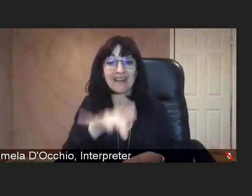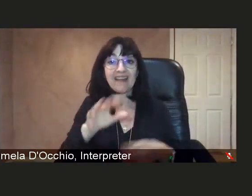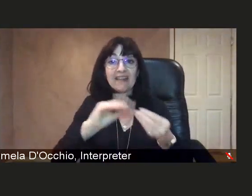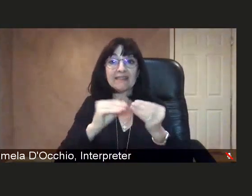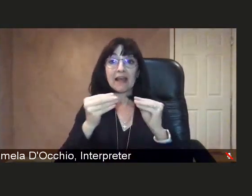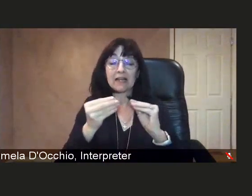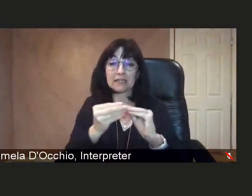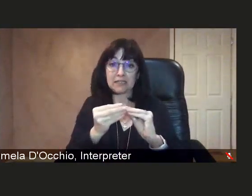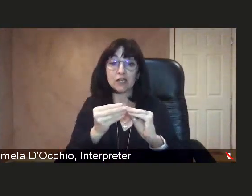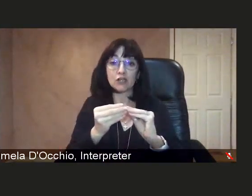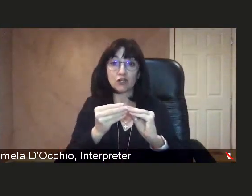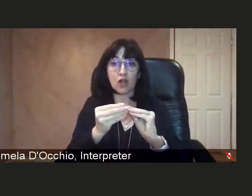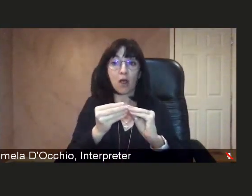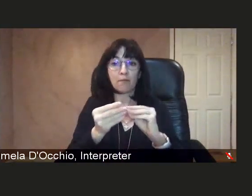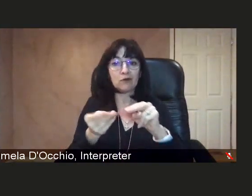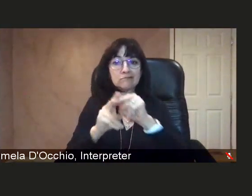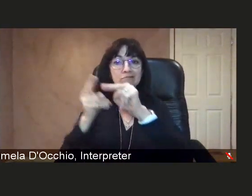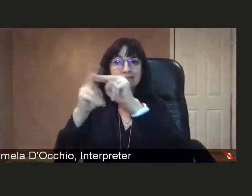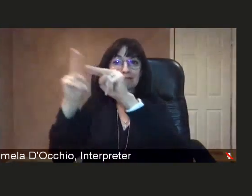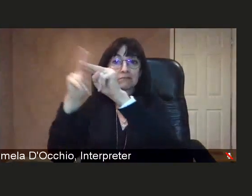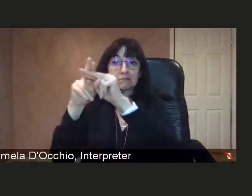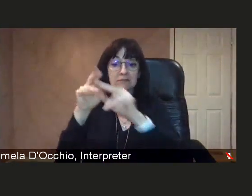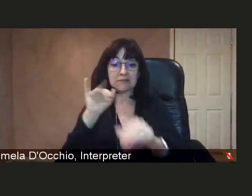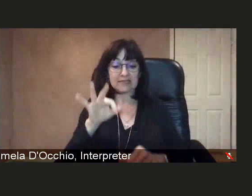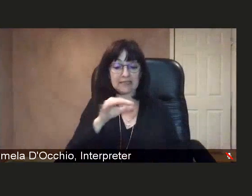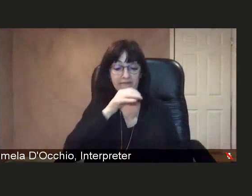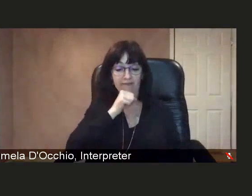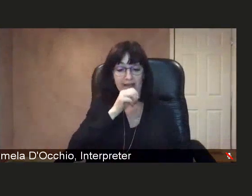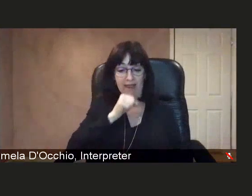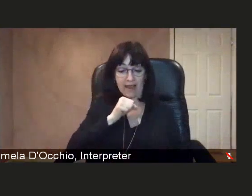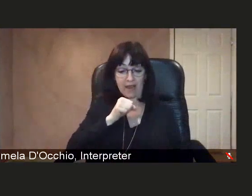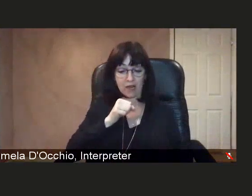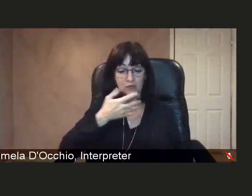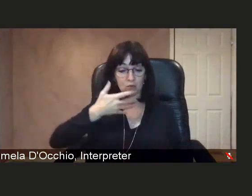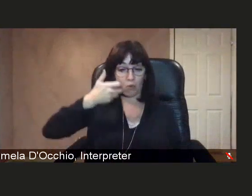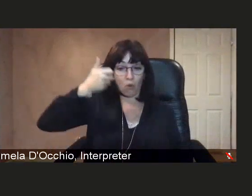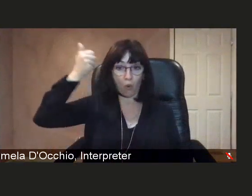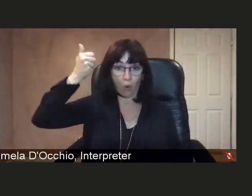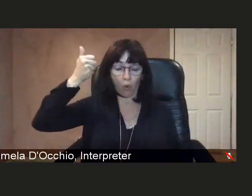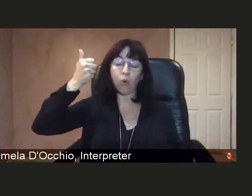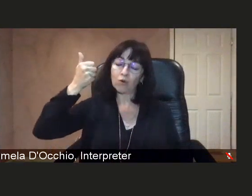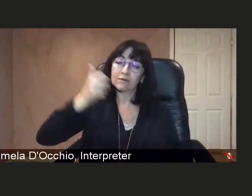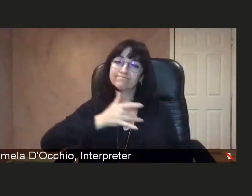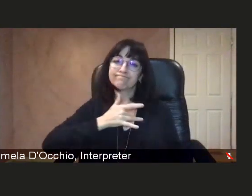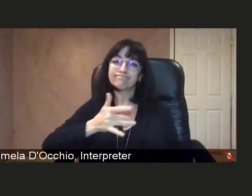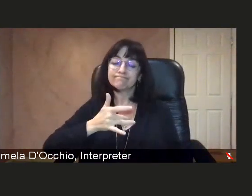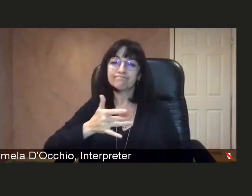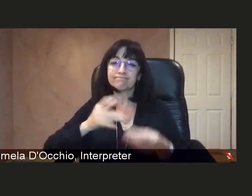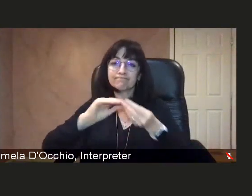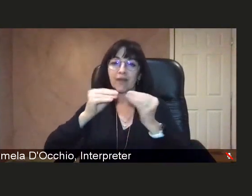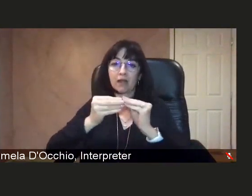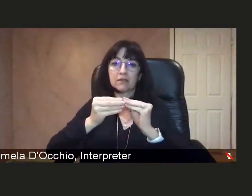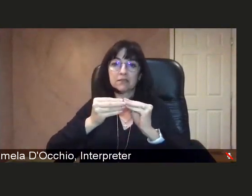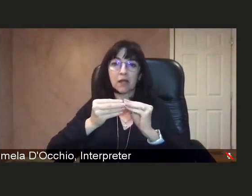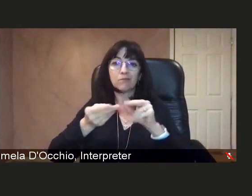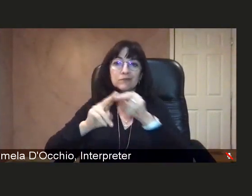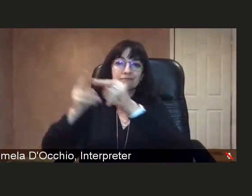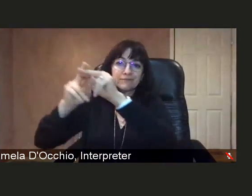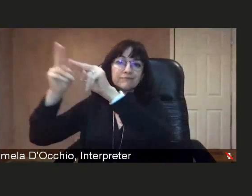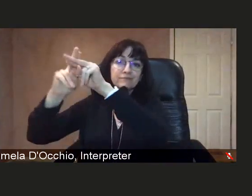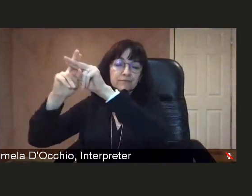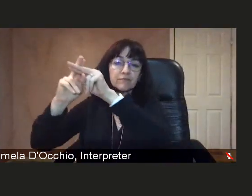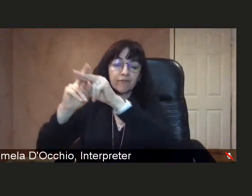goes up. So that's really important to know. With that being said, it's important to socially distance